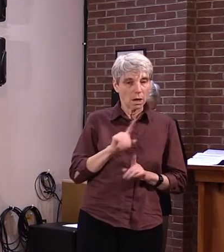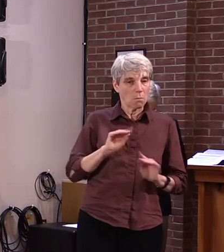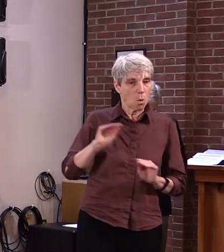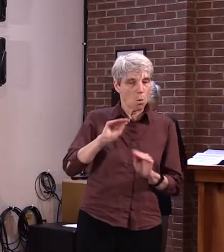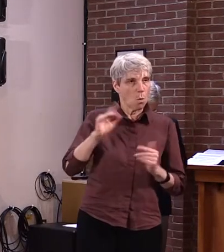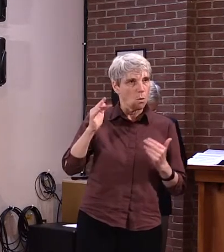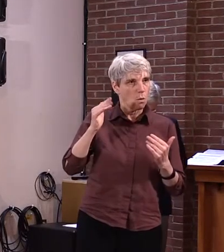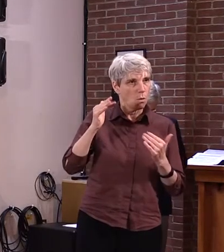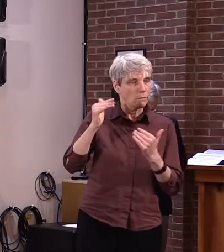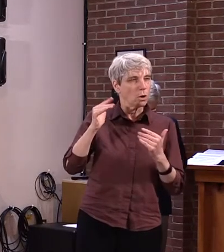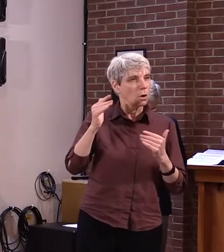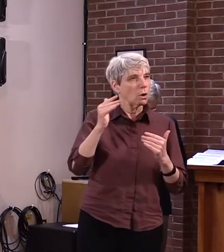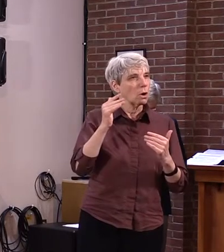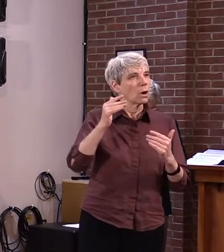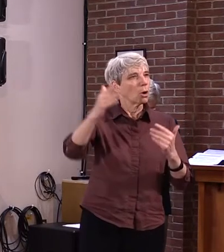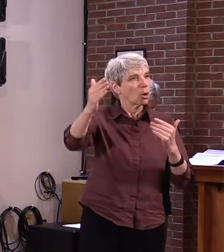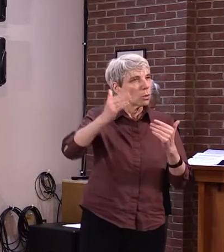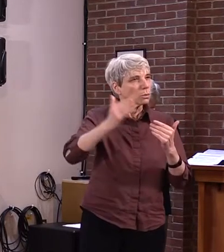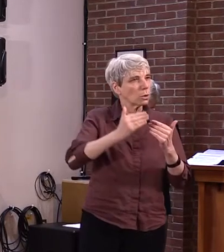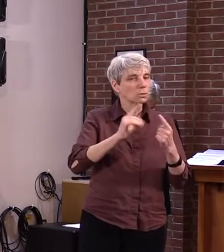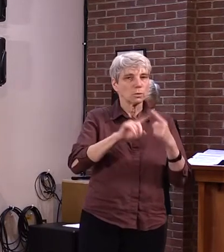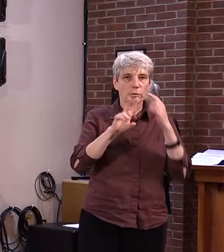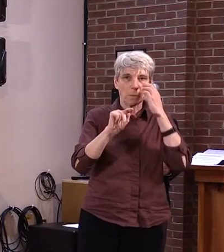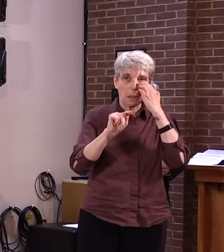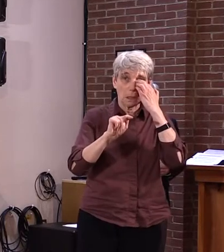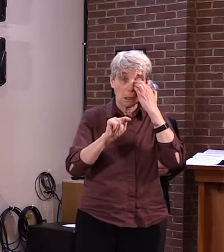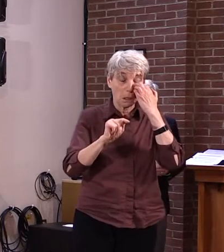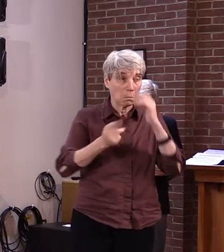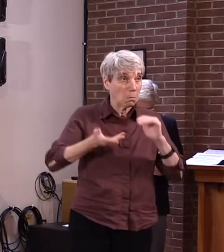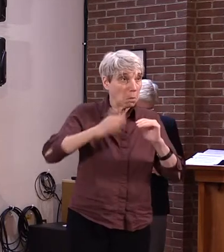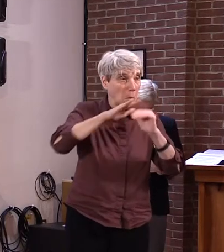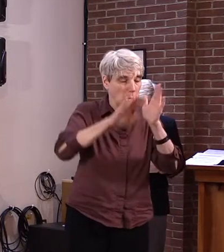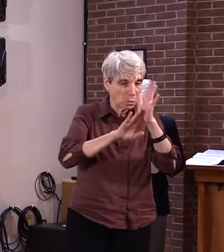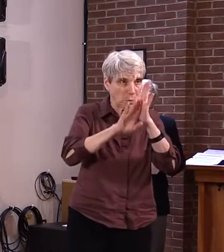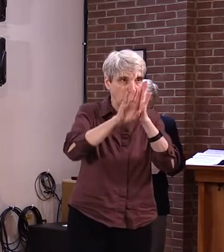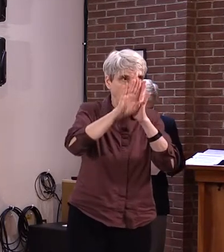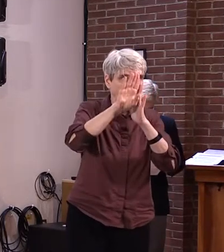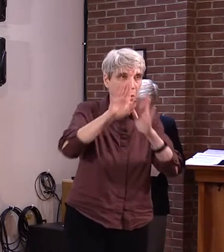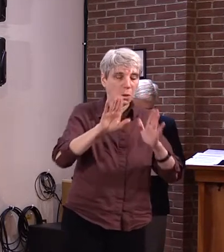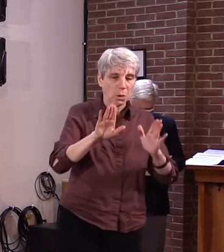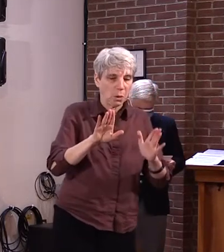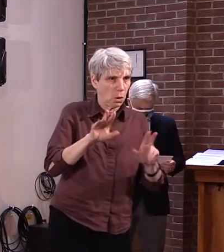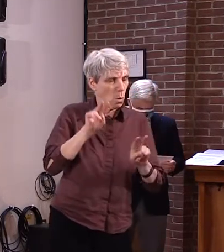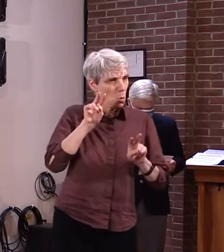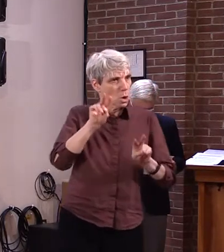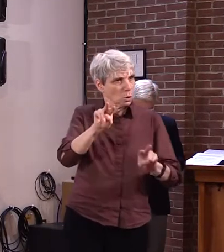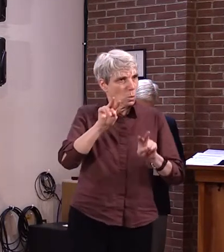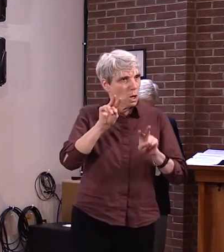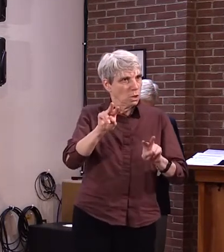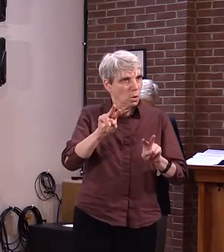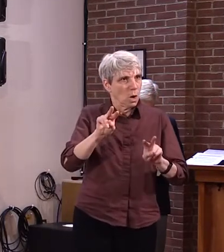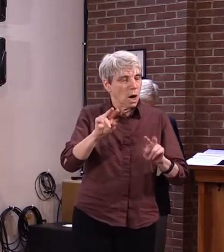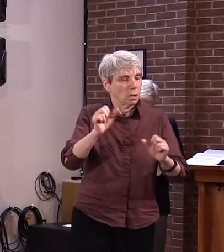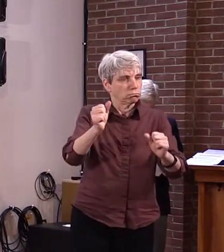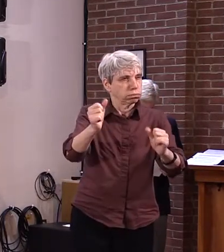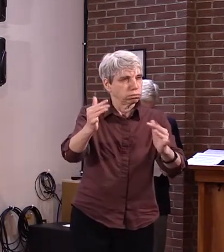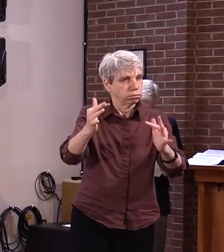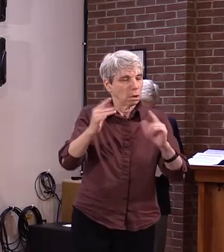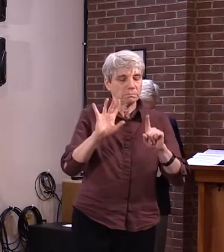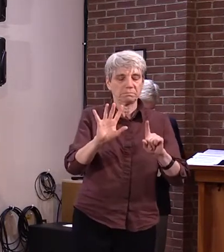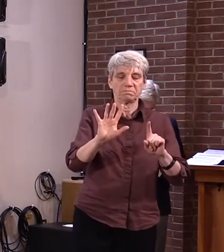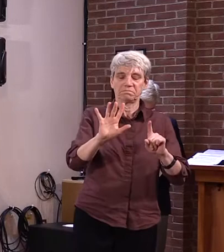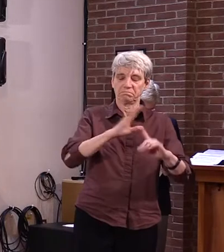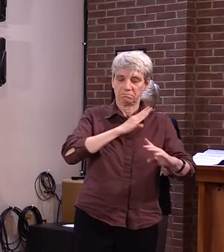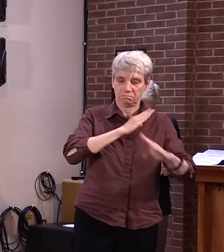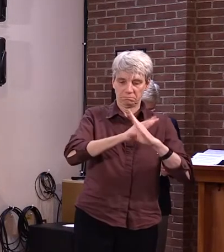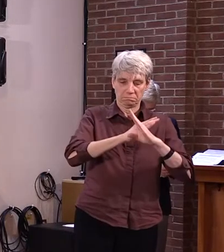coming our way. And so, to prevent, to try and provide another line of defense, we thought it was necessary